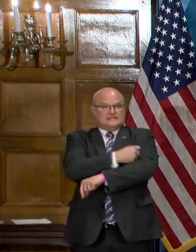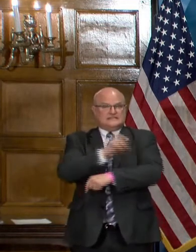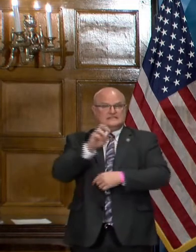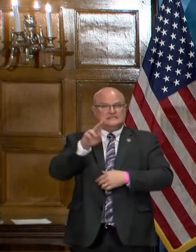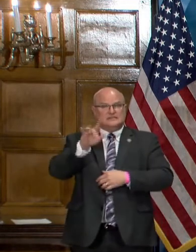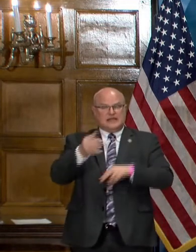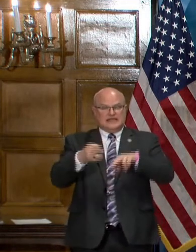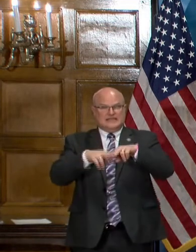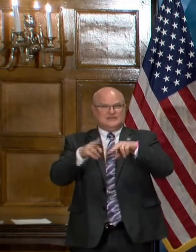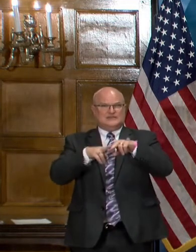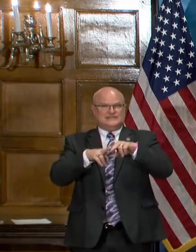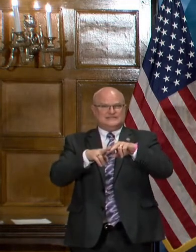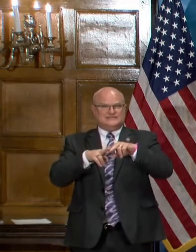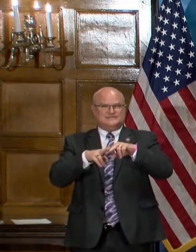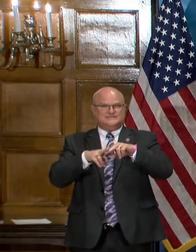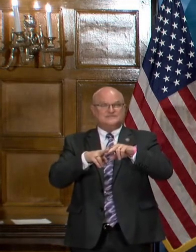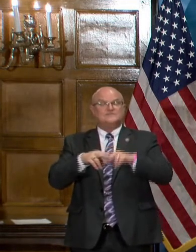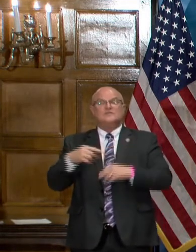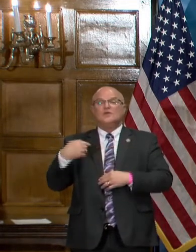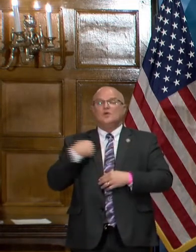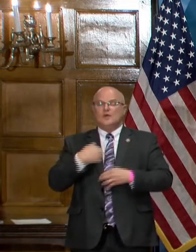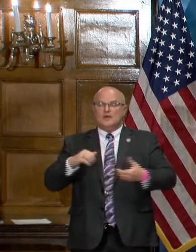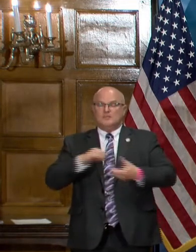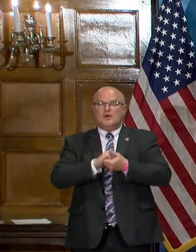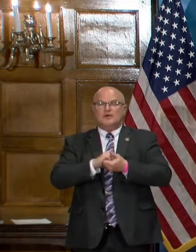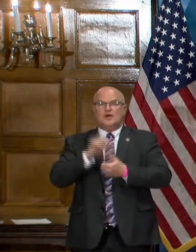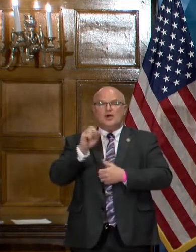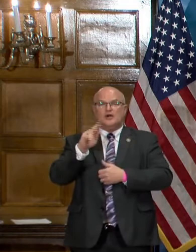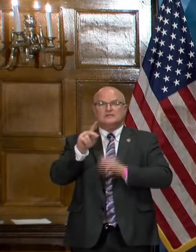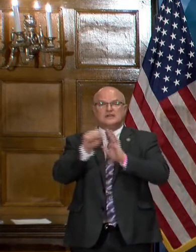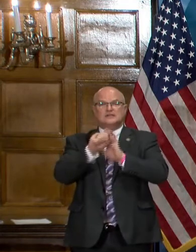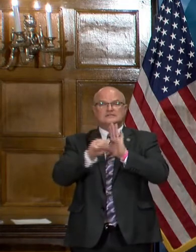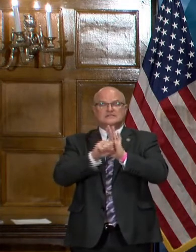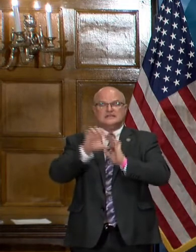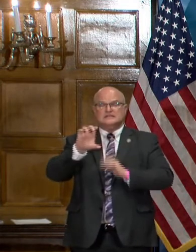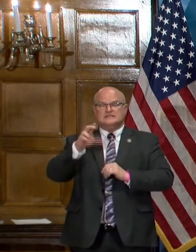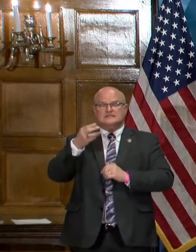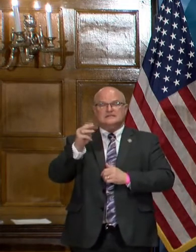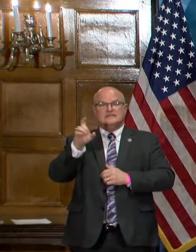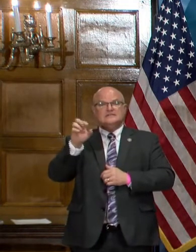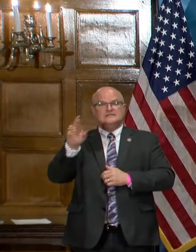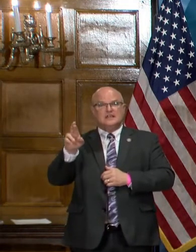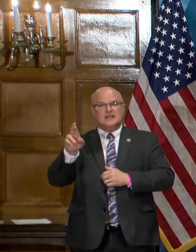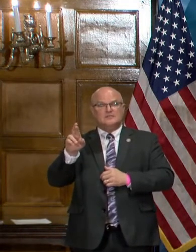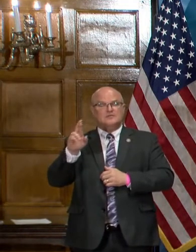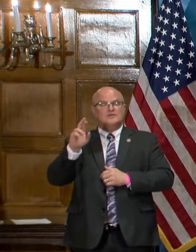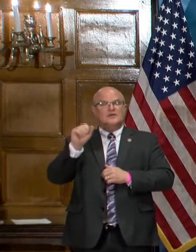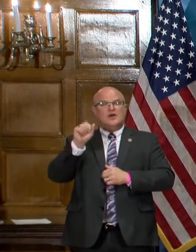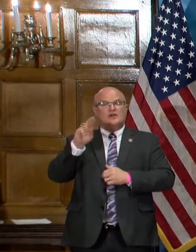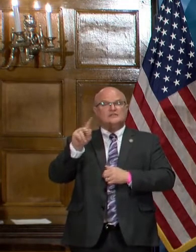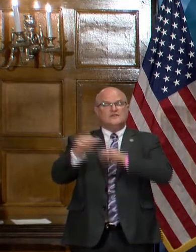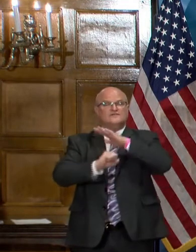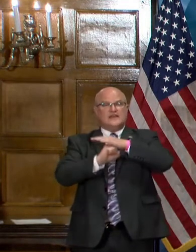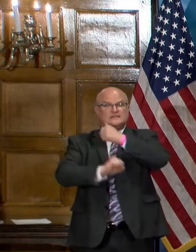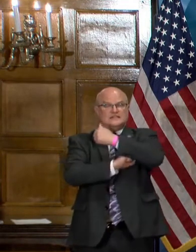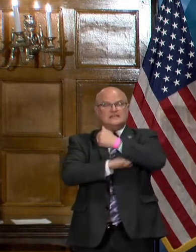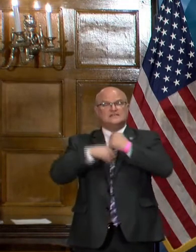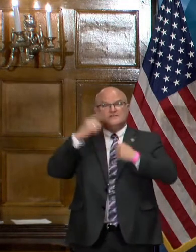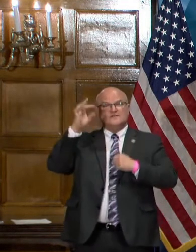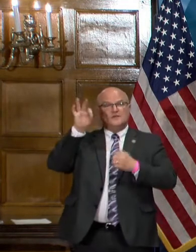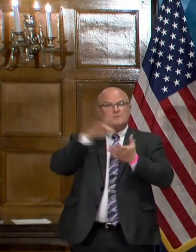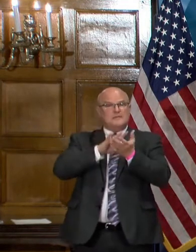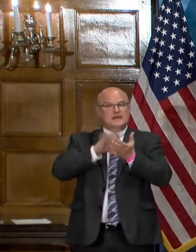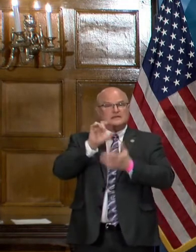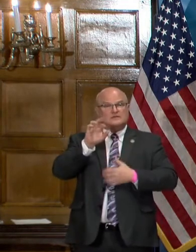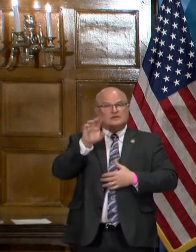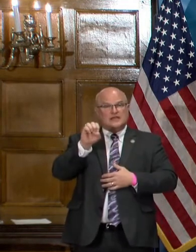supply increases. We have partnered with the Arkansas State Chamber, the Arkansas Foundation for Medical Care, the Northwest